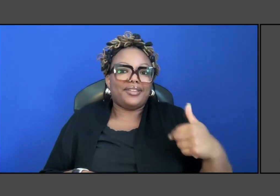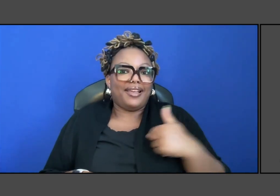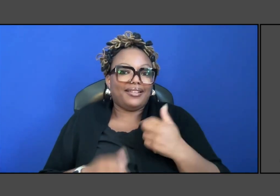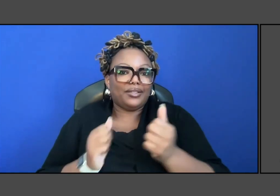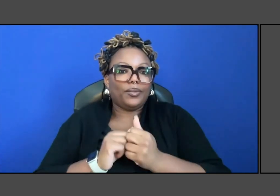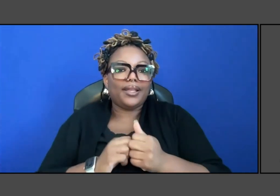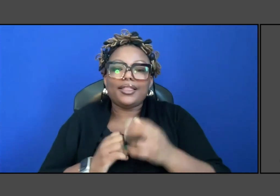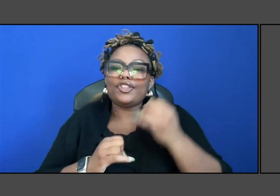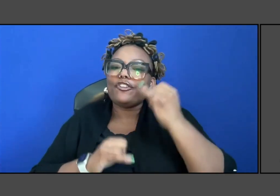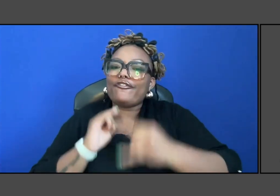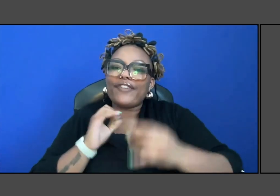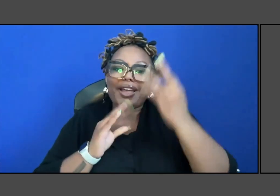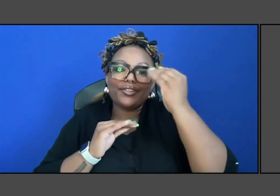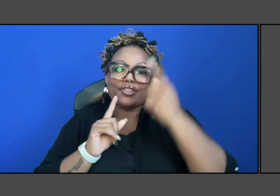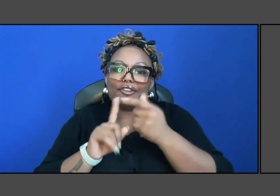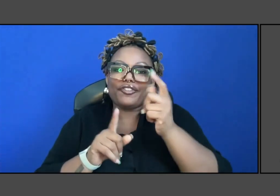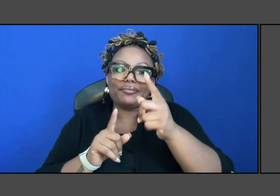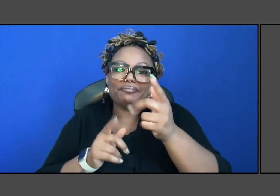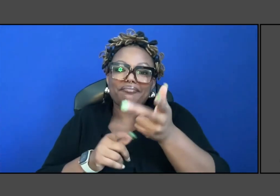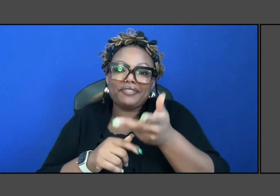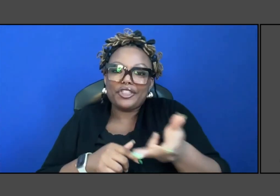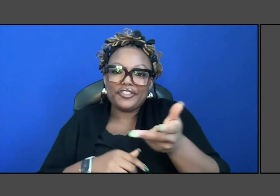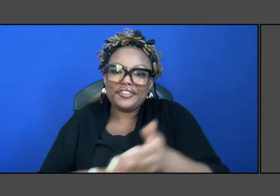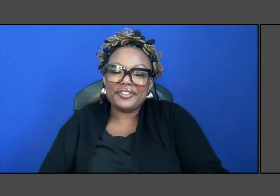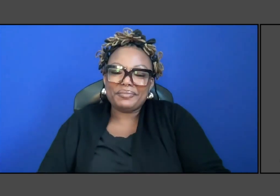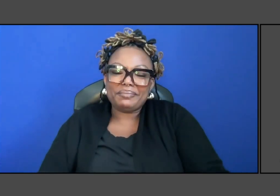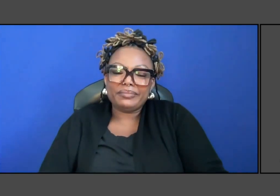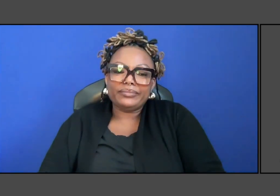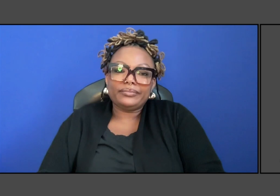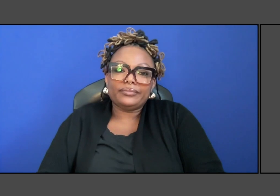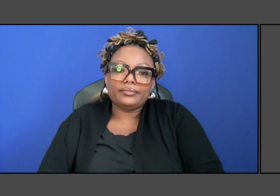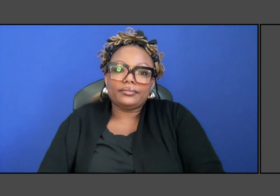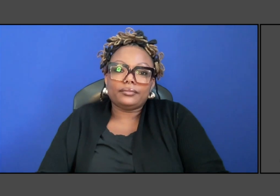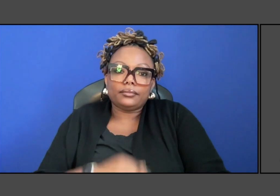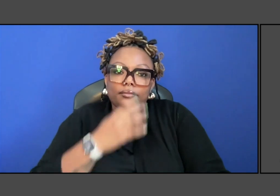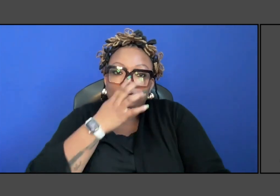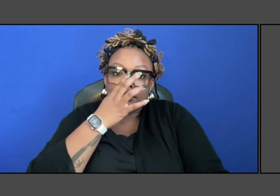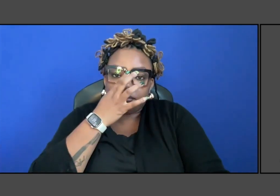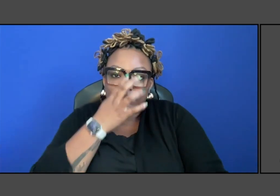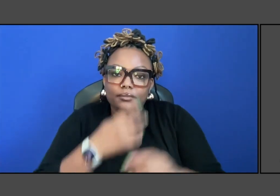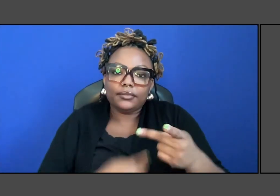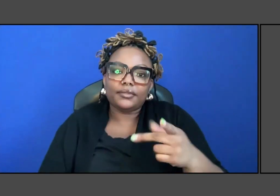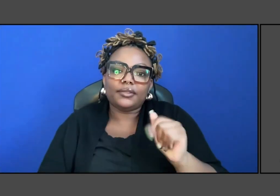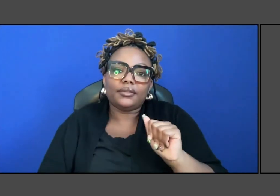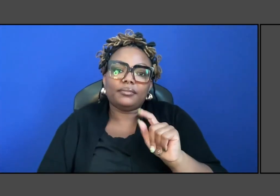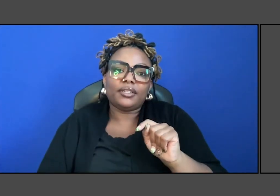thought from each of you. Perhaps we could start with you, Patricia.